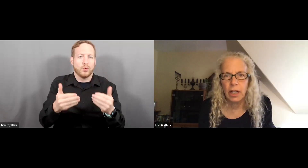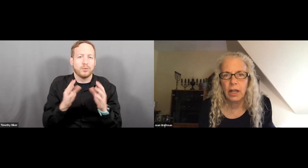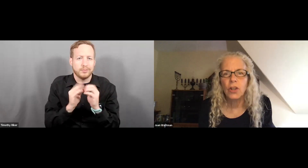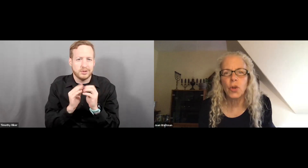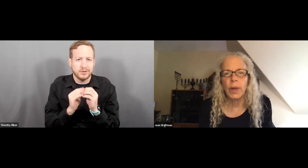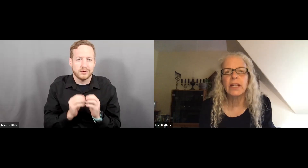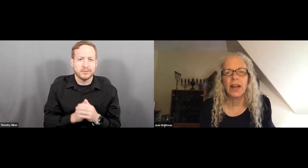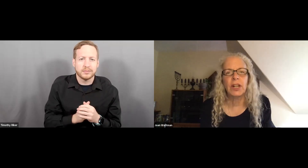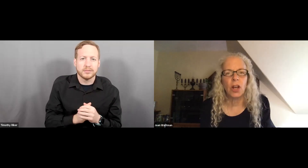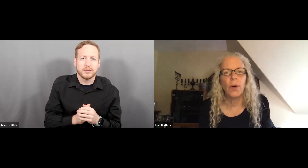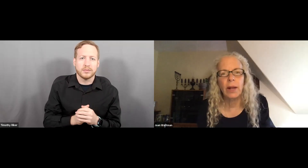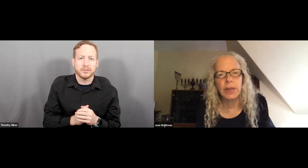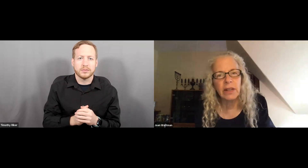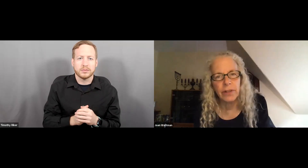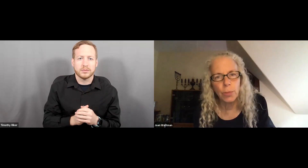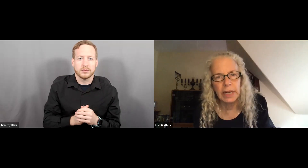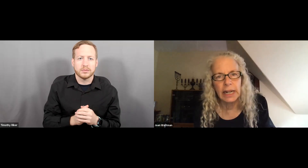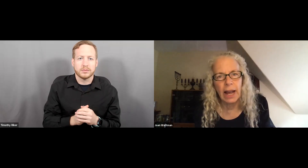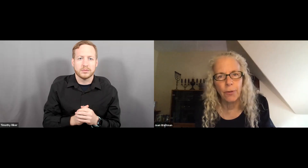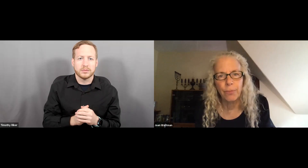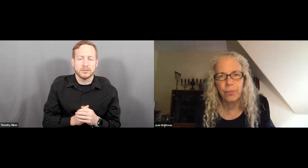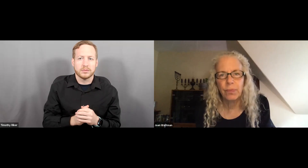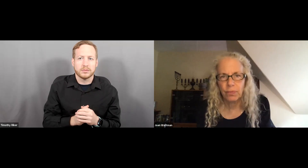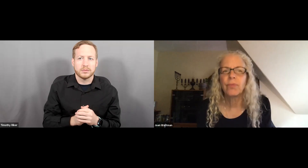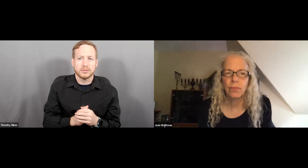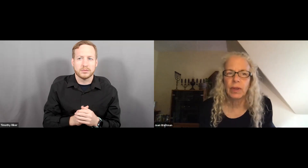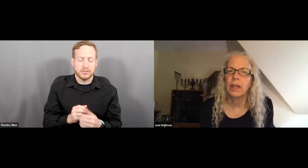1. So we can definitely go ahead with the official meeting now.